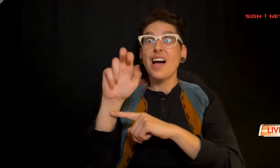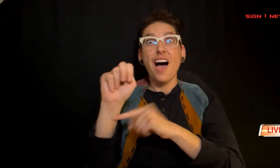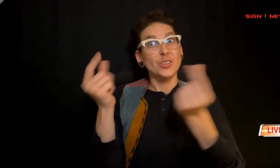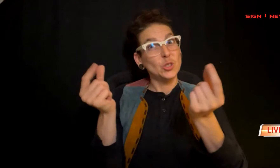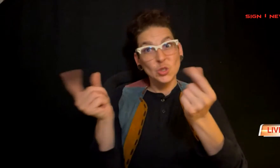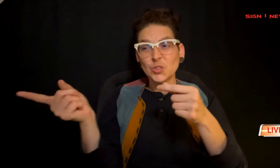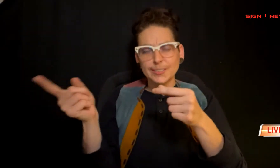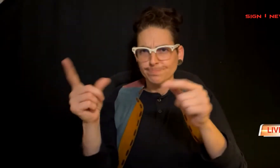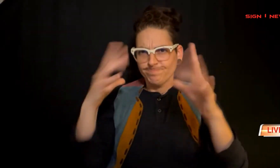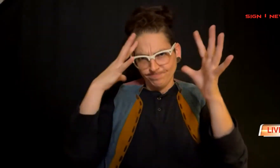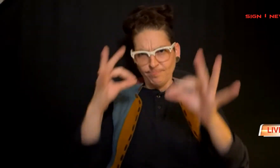The scene,